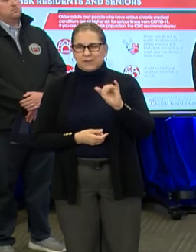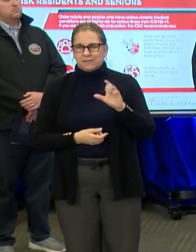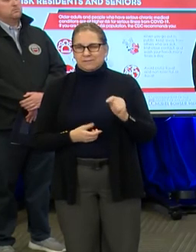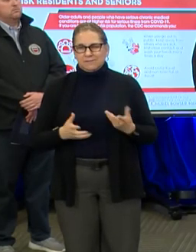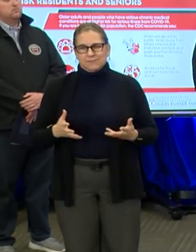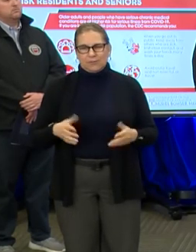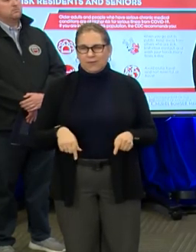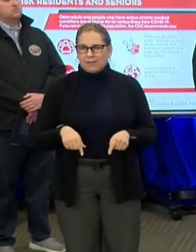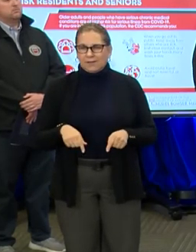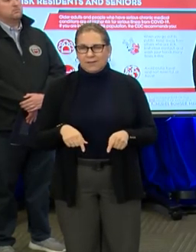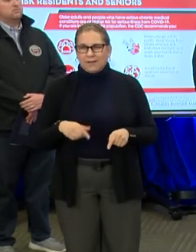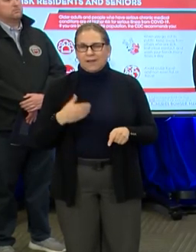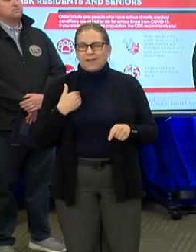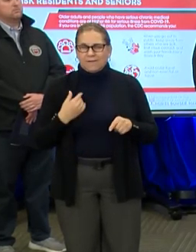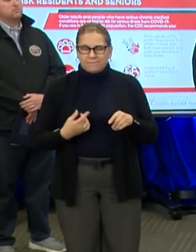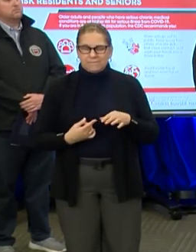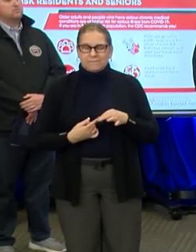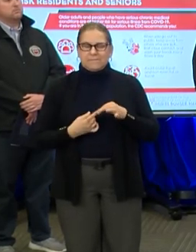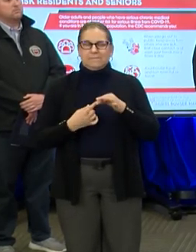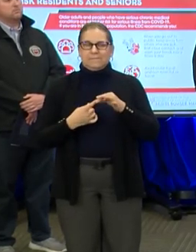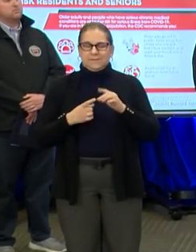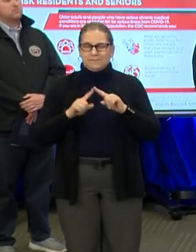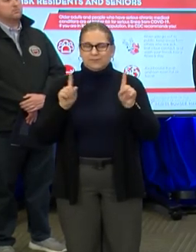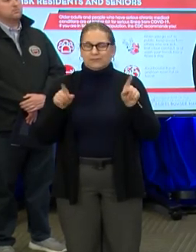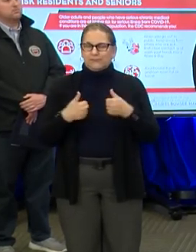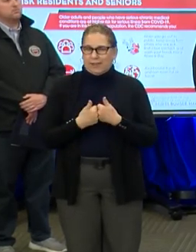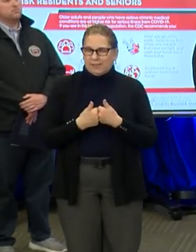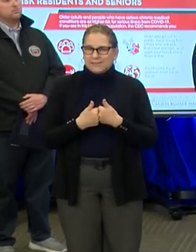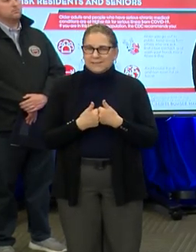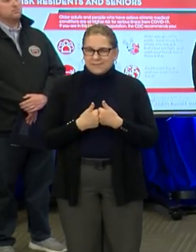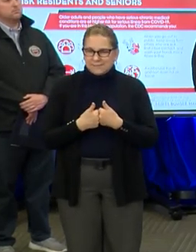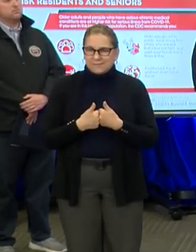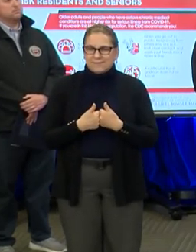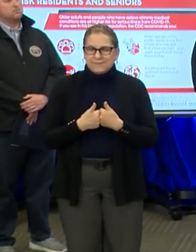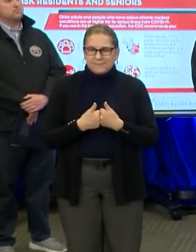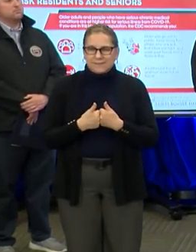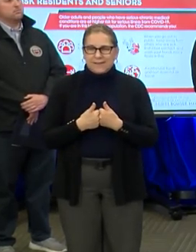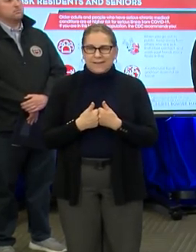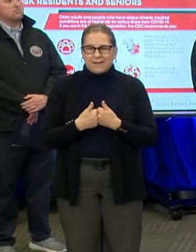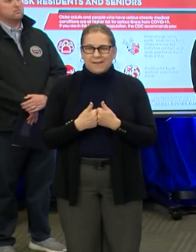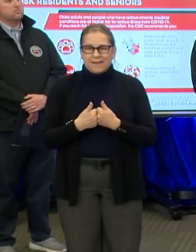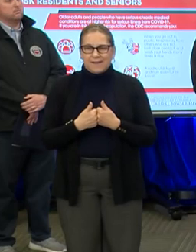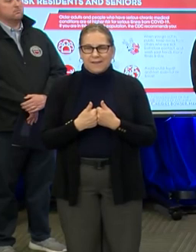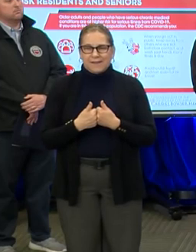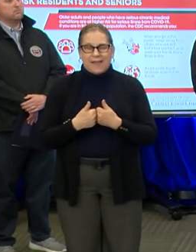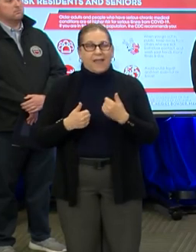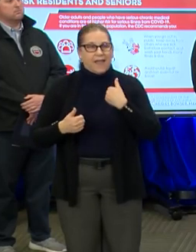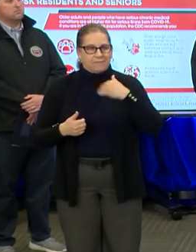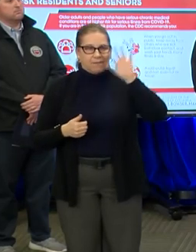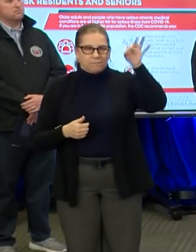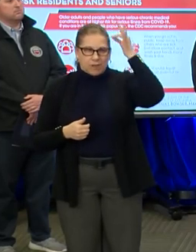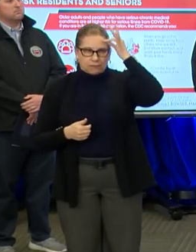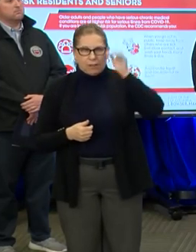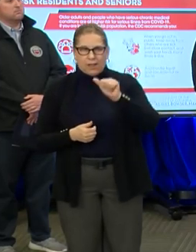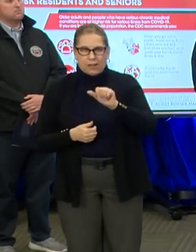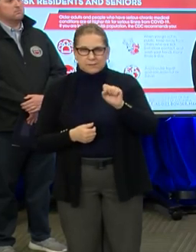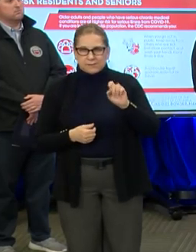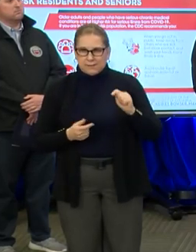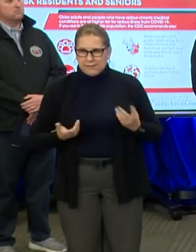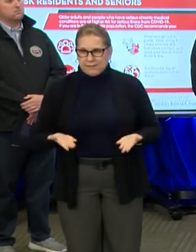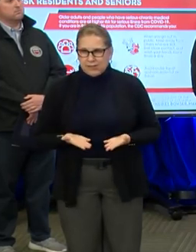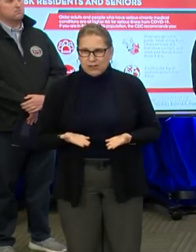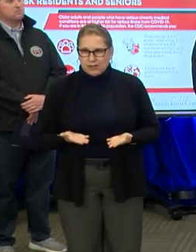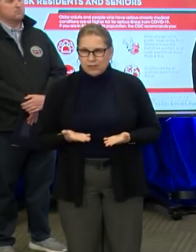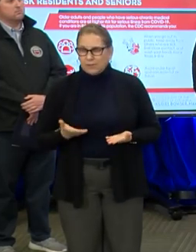that we do have federal assets here, and my communication includes the 700,000 people